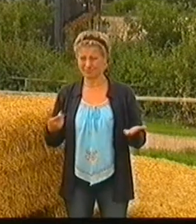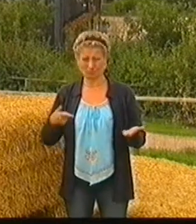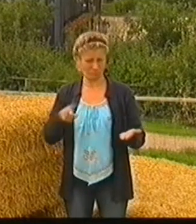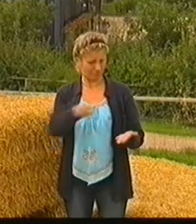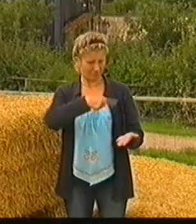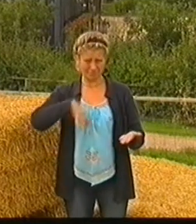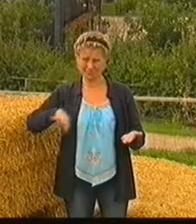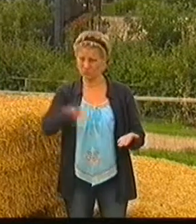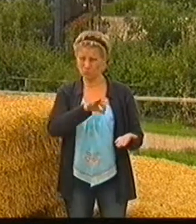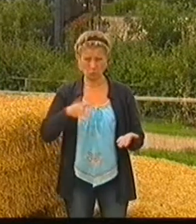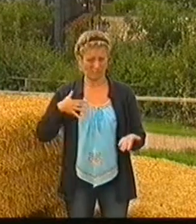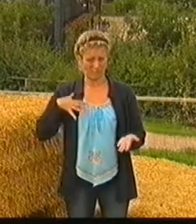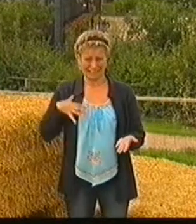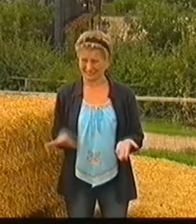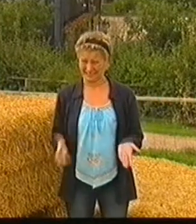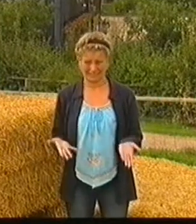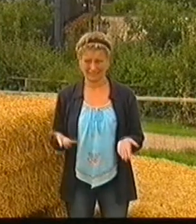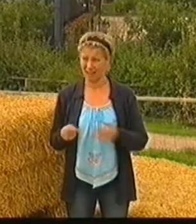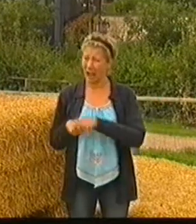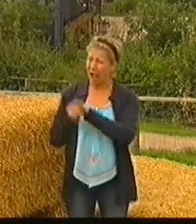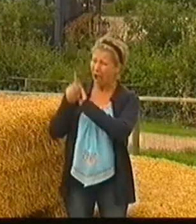ever go out in the open again."